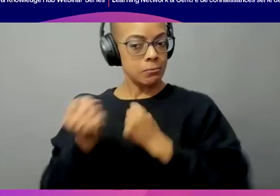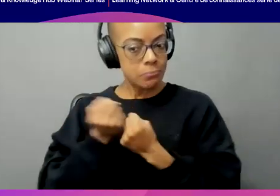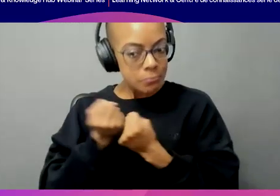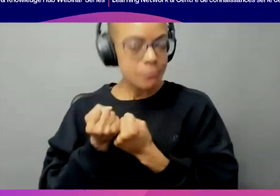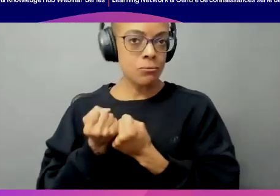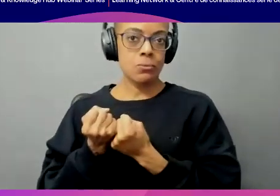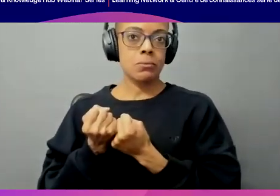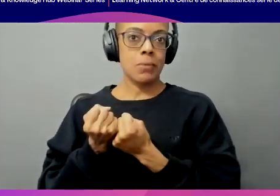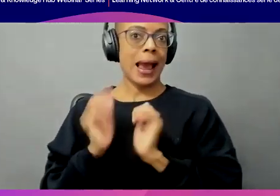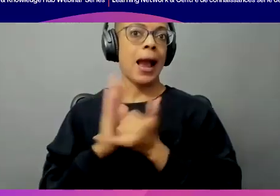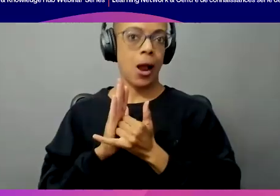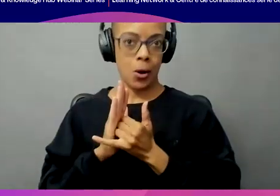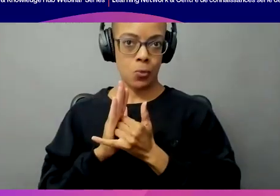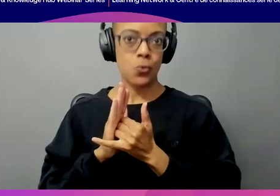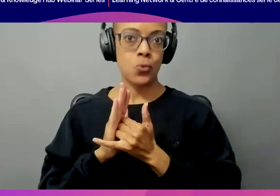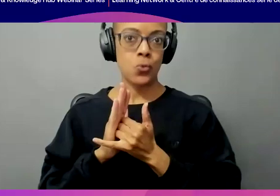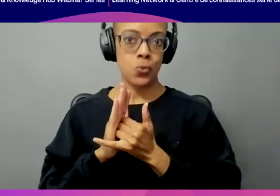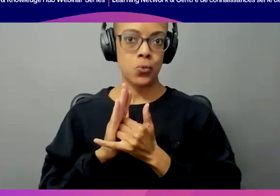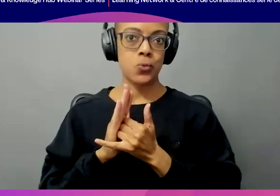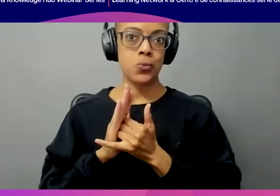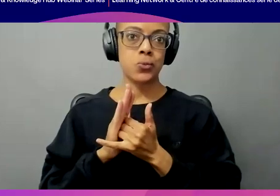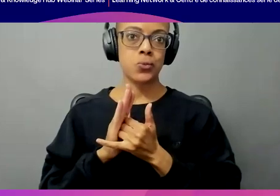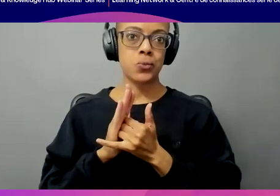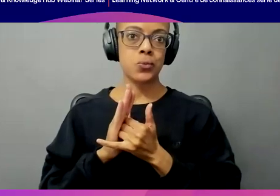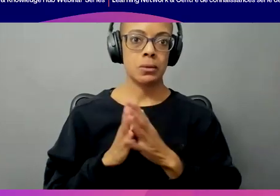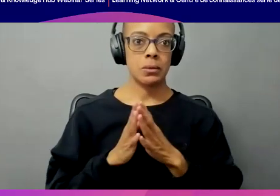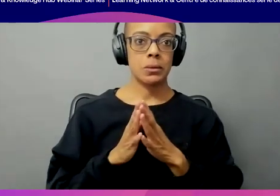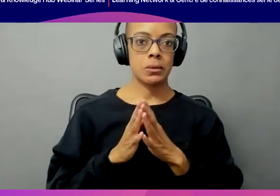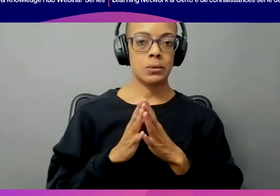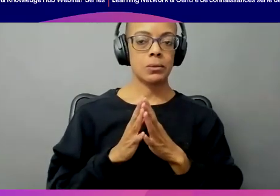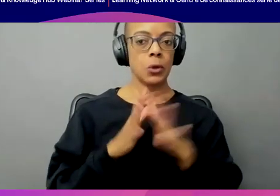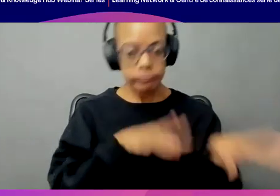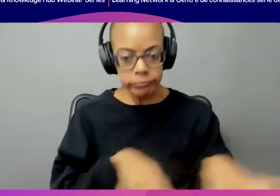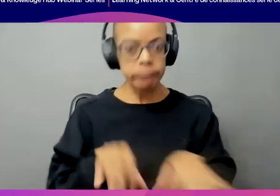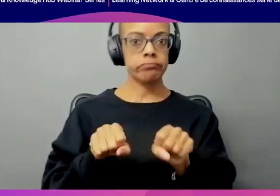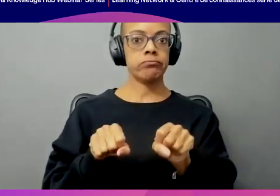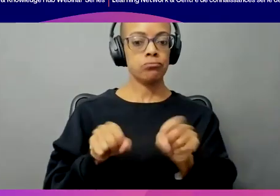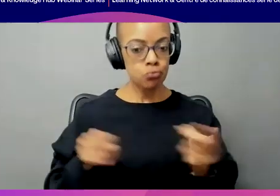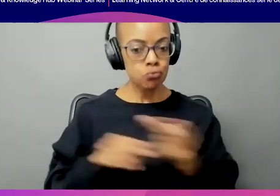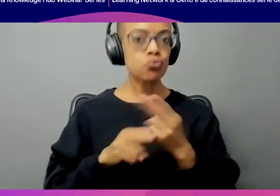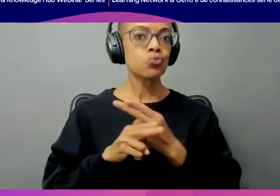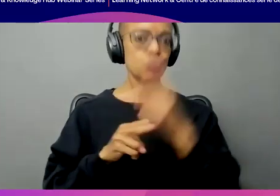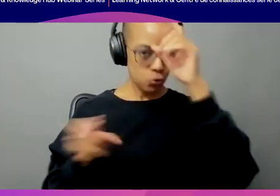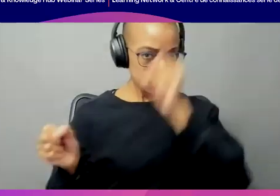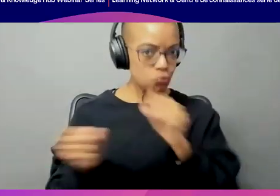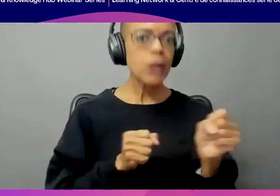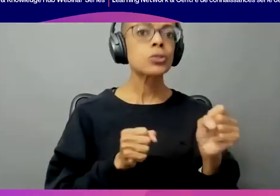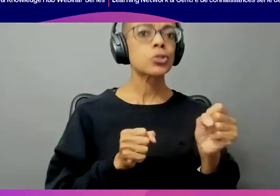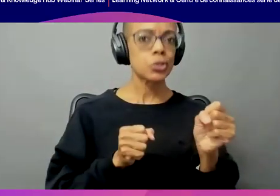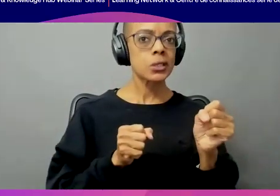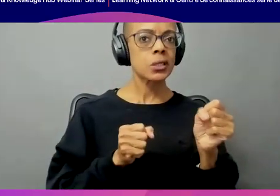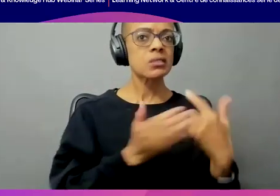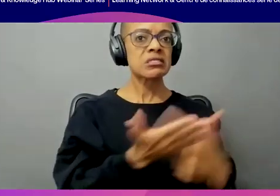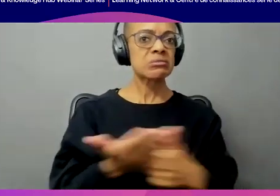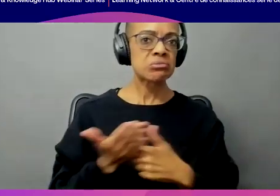rather than how do we take some control and some actions in using some of the strategies that people have talked about, and that, there's been